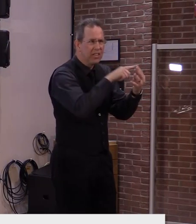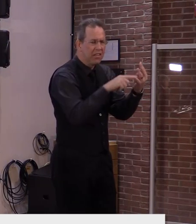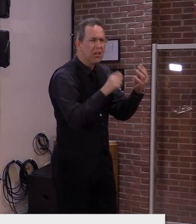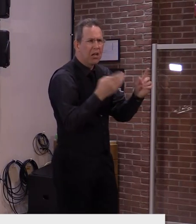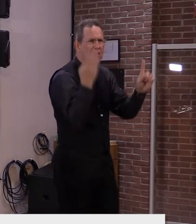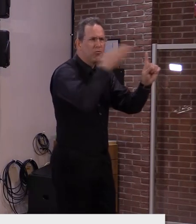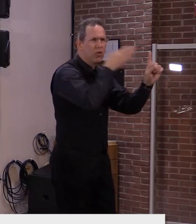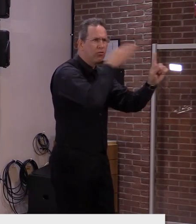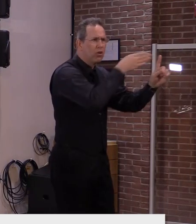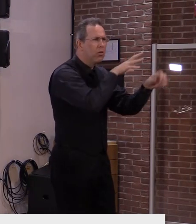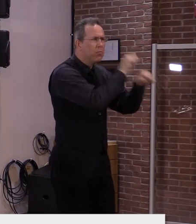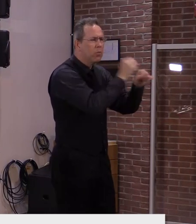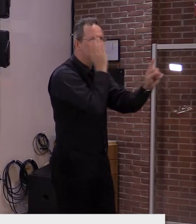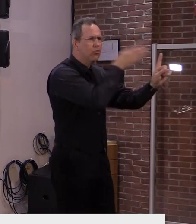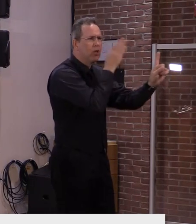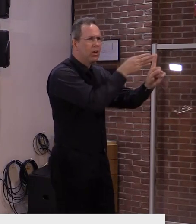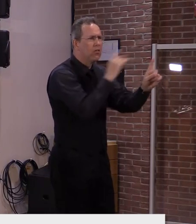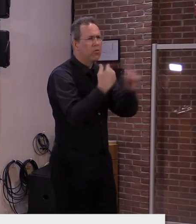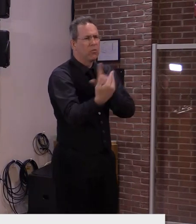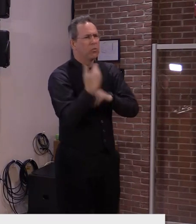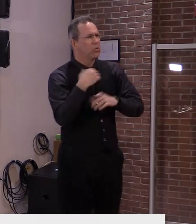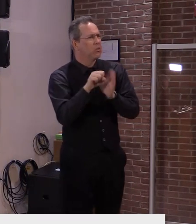available at